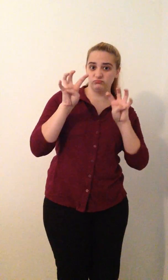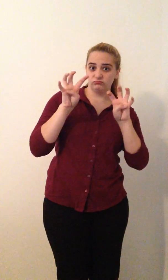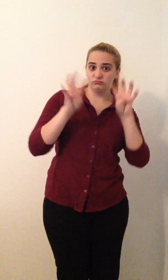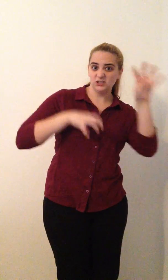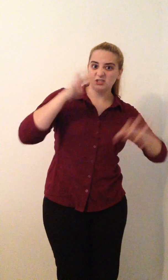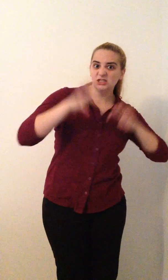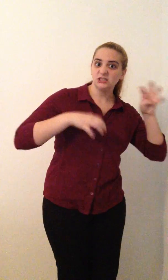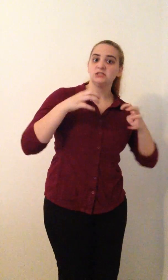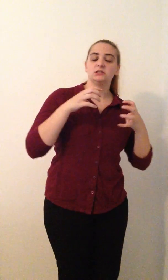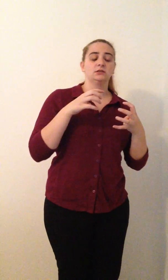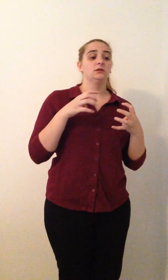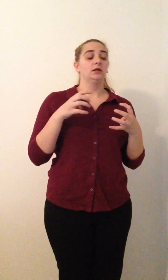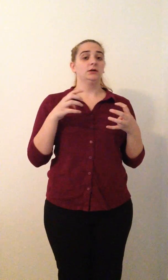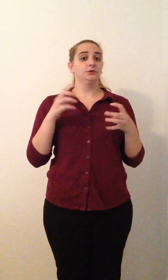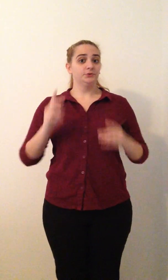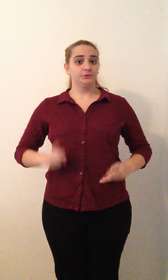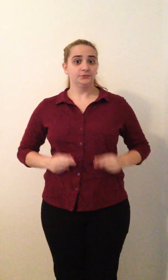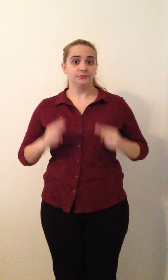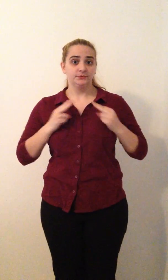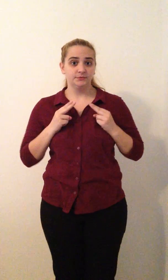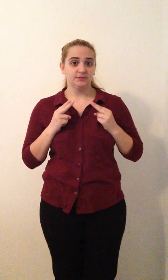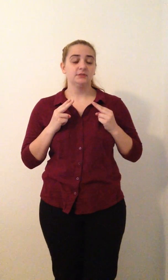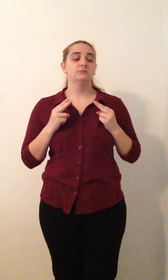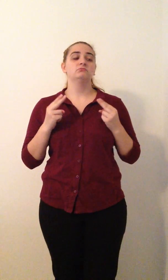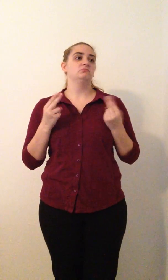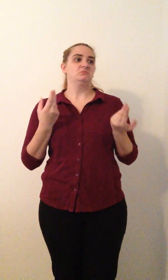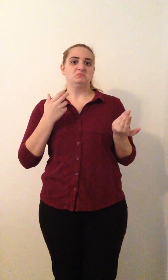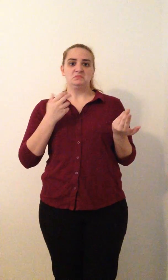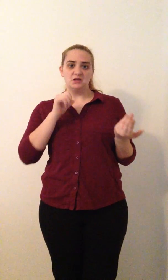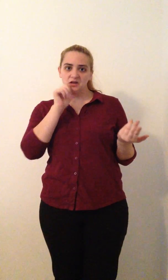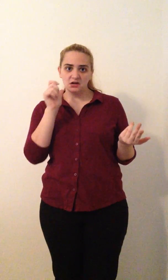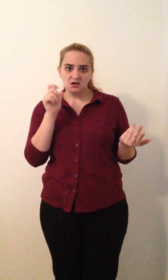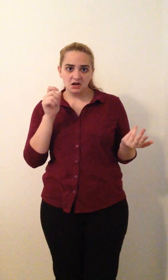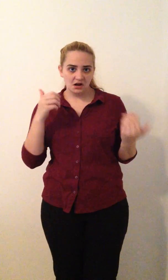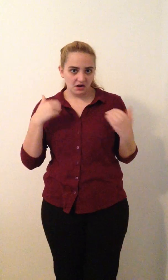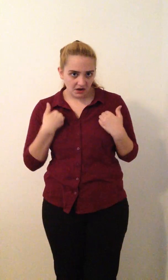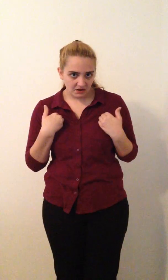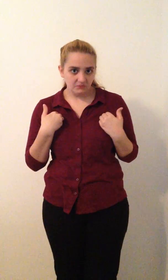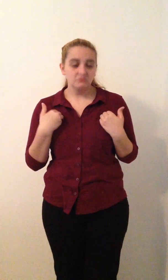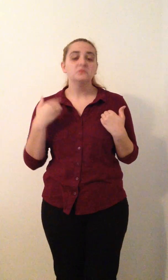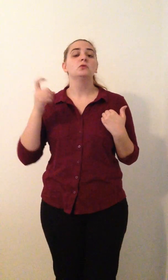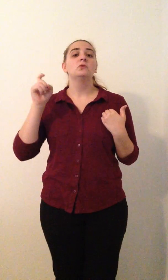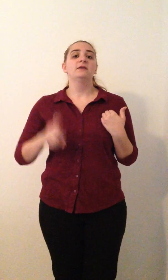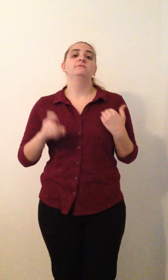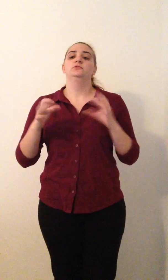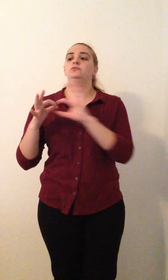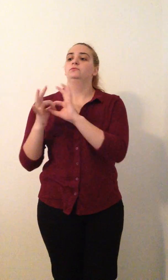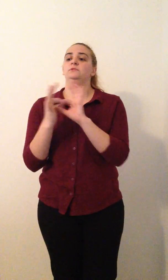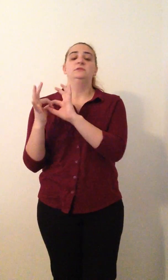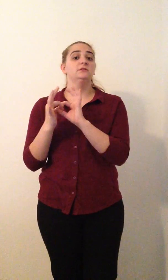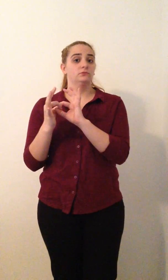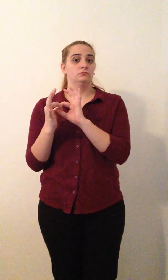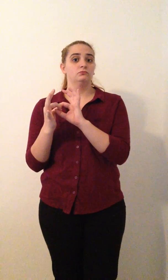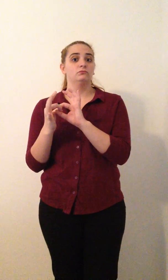we form attachment with others to help us, feel safe, to help us